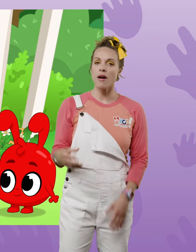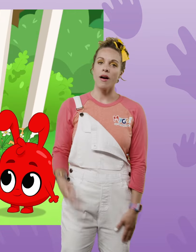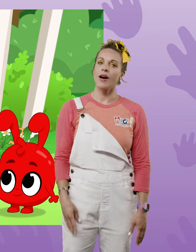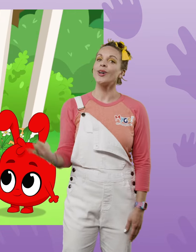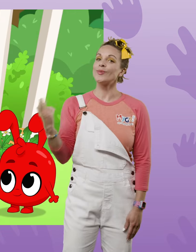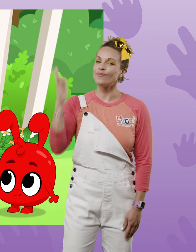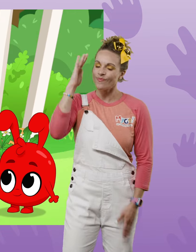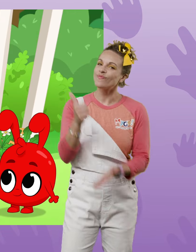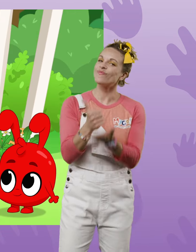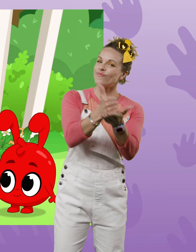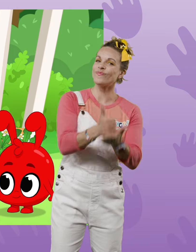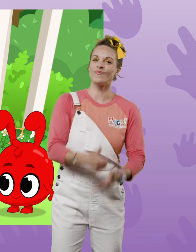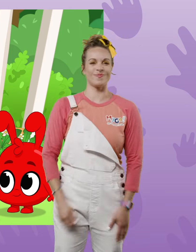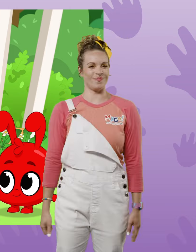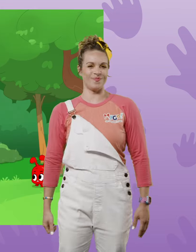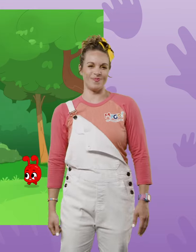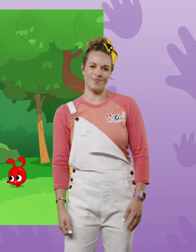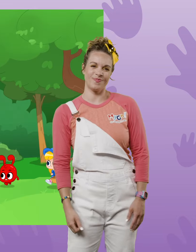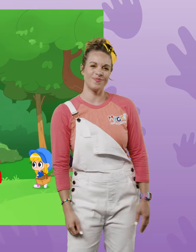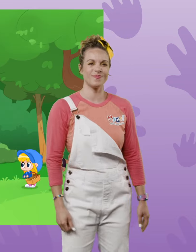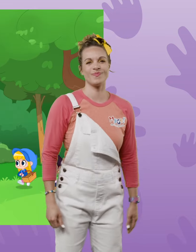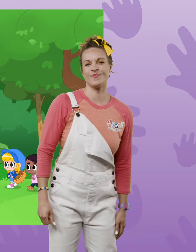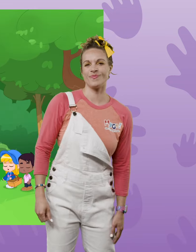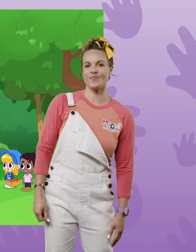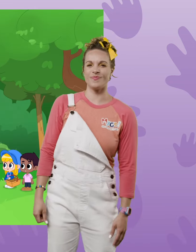ingredients. We'll help you.